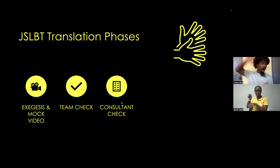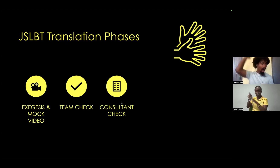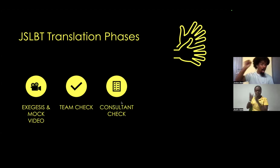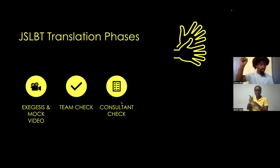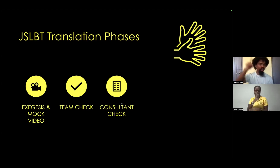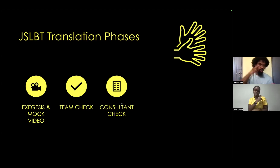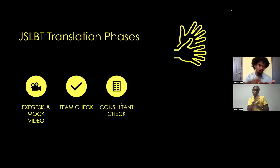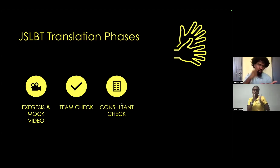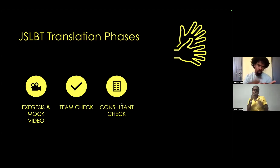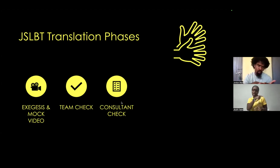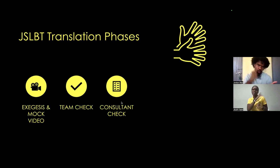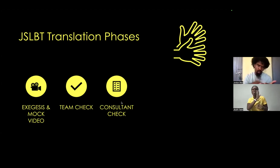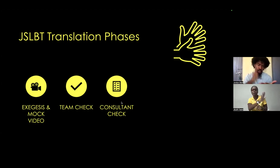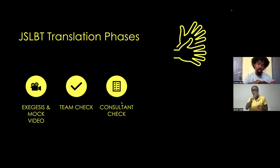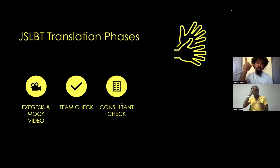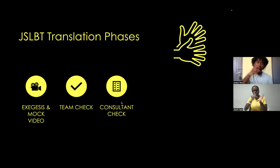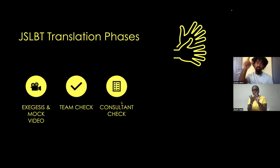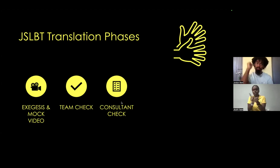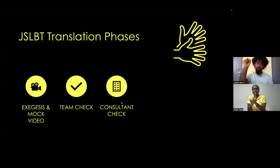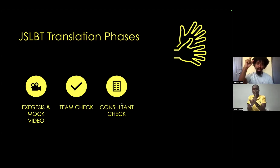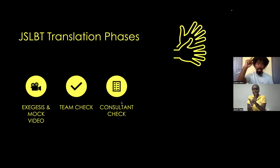to check. And after the consultant checked,